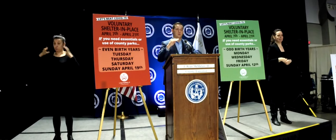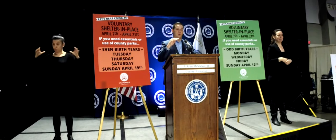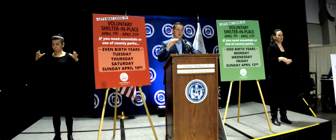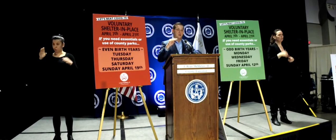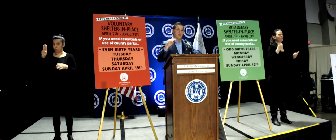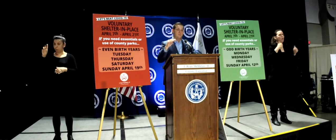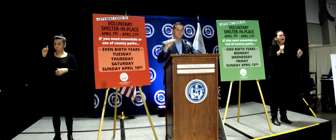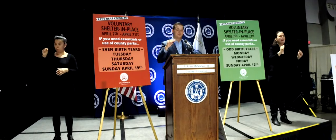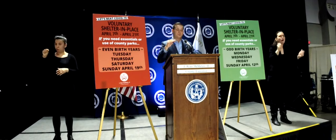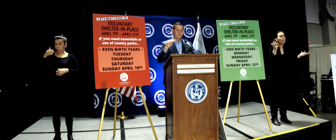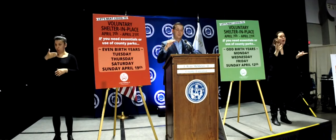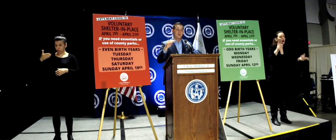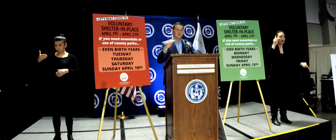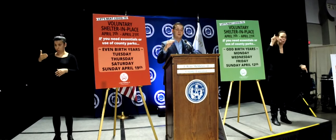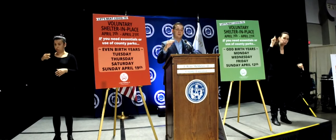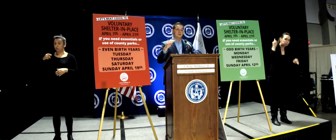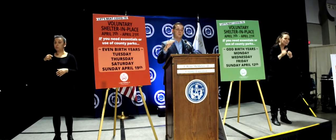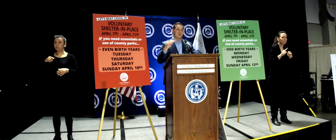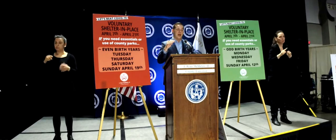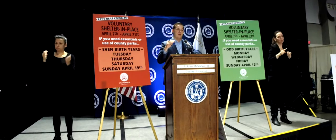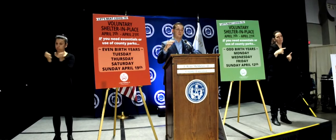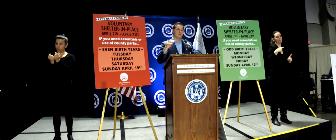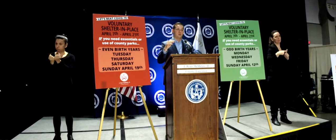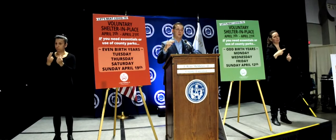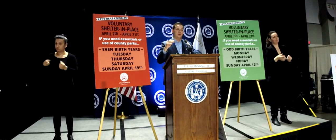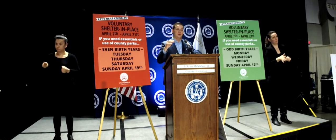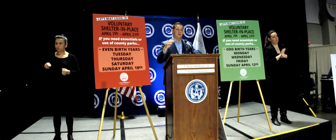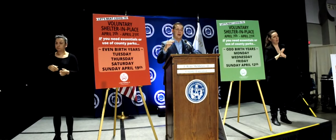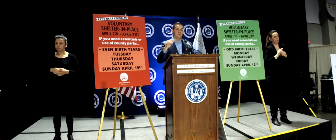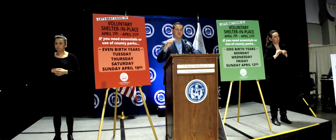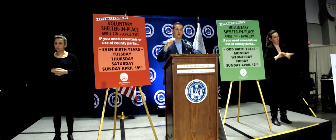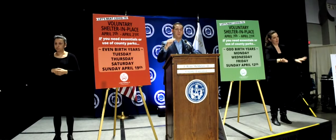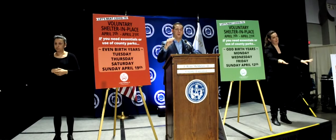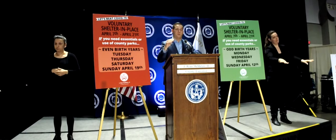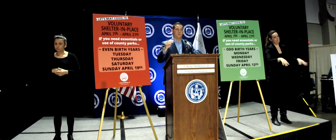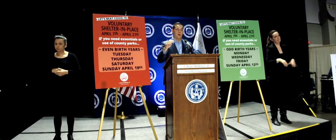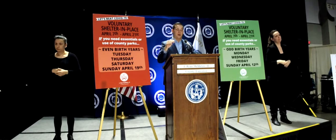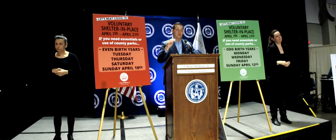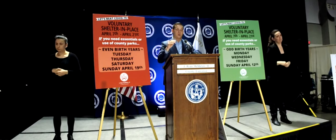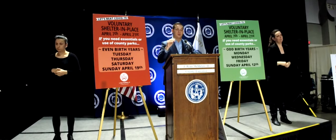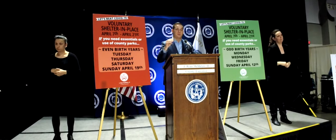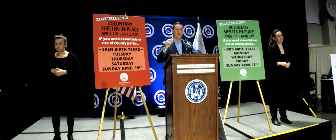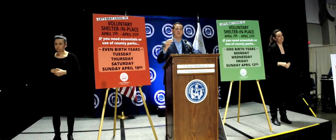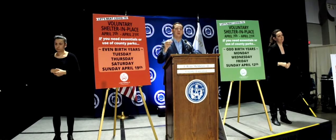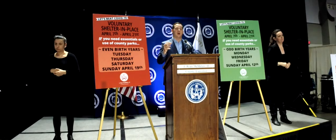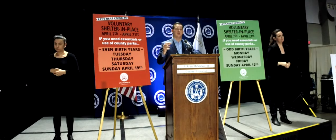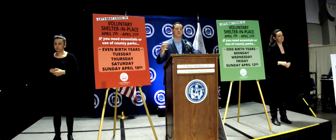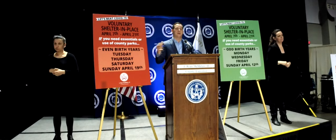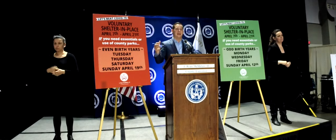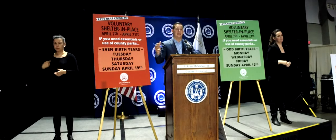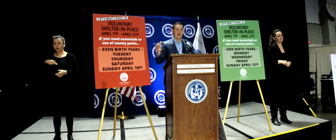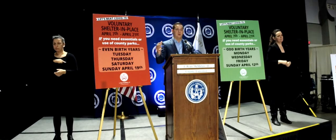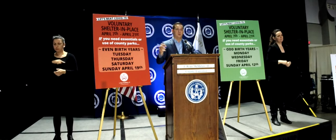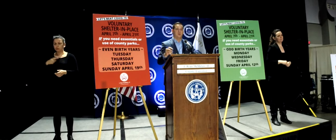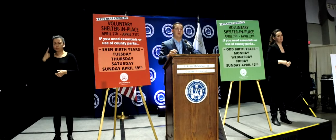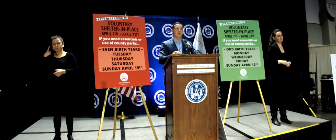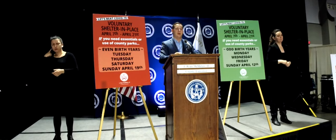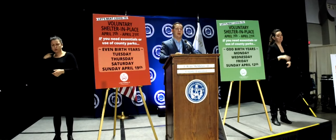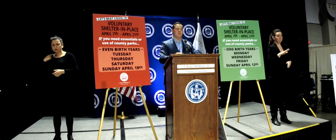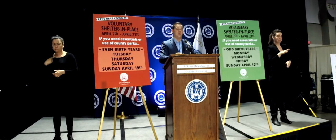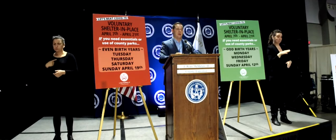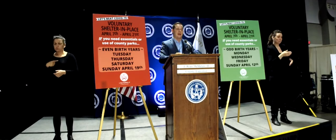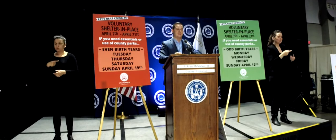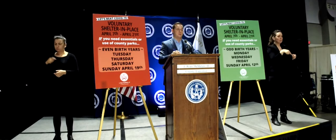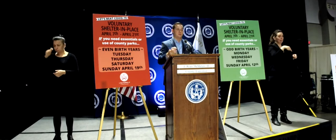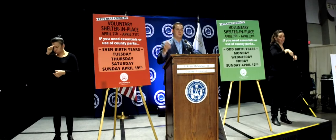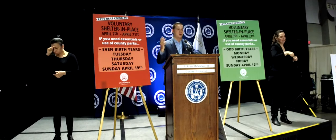once we're into it, we have to have short-term pain for long-term gain now.